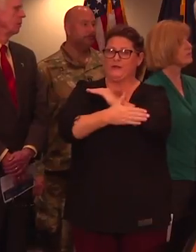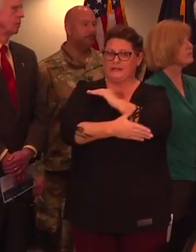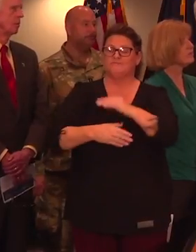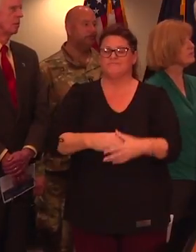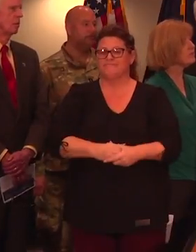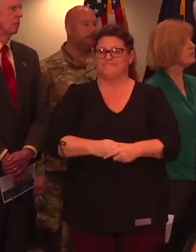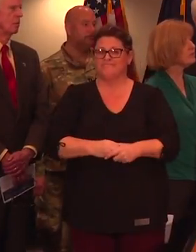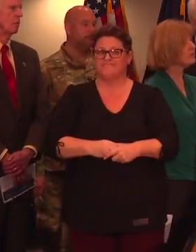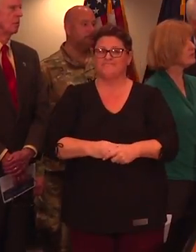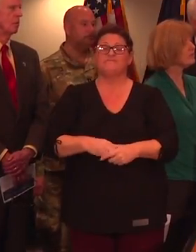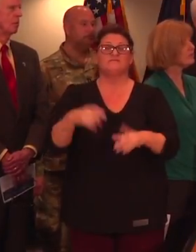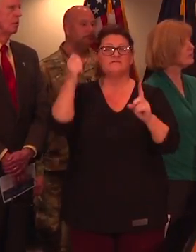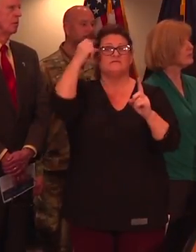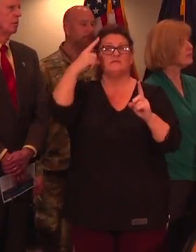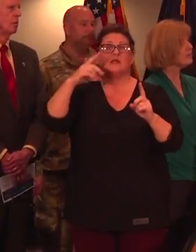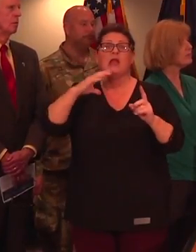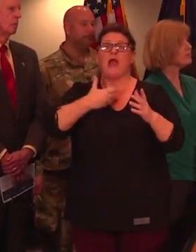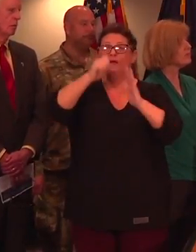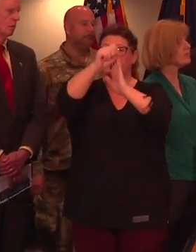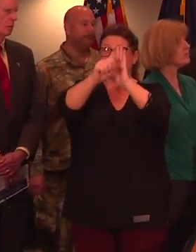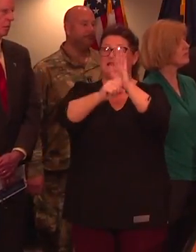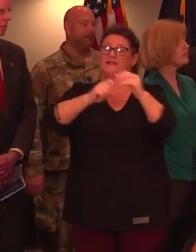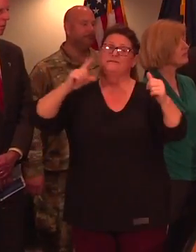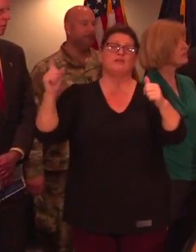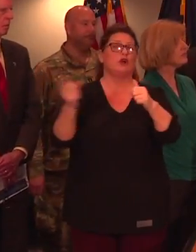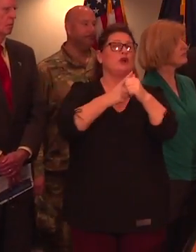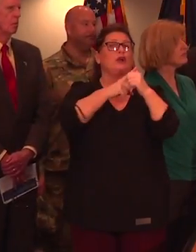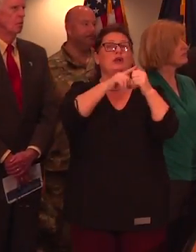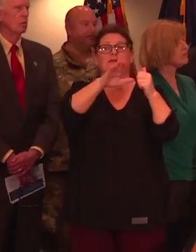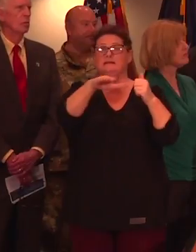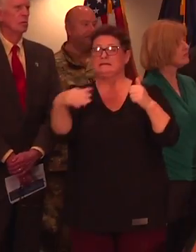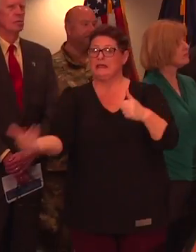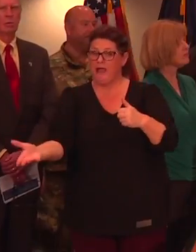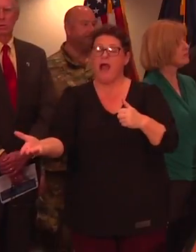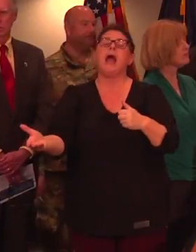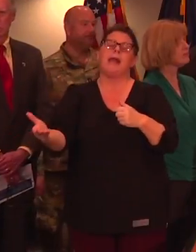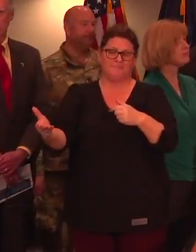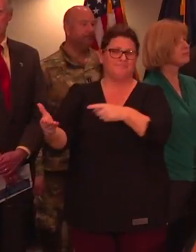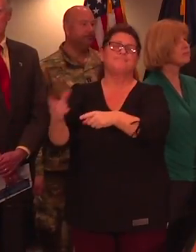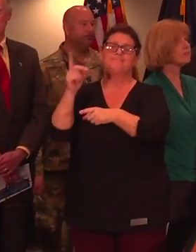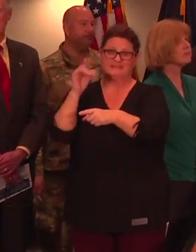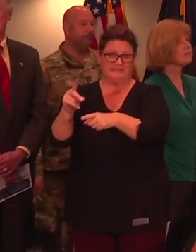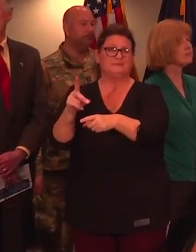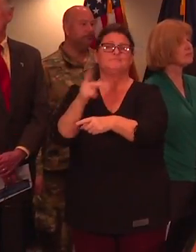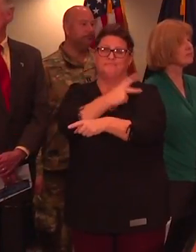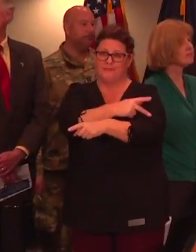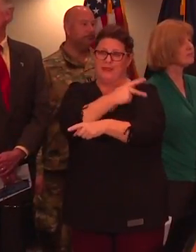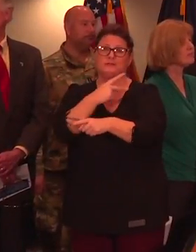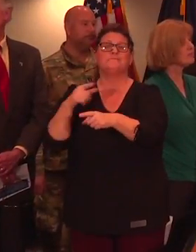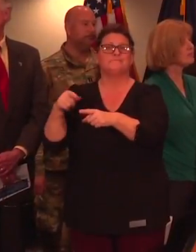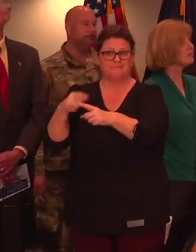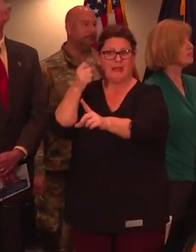Sadly, this includes our state's first reported death of a patient who recently had been reported to having